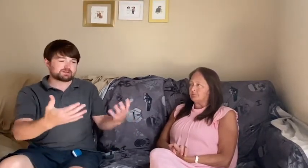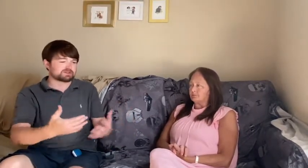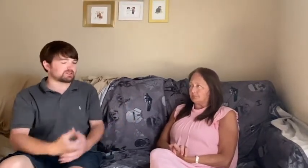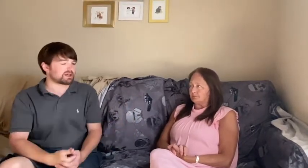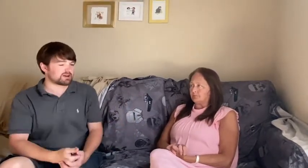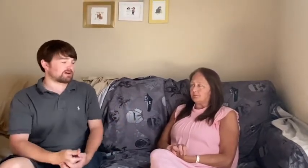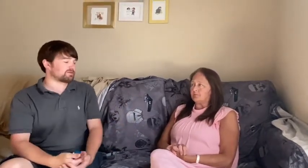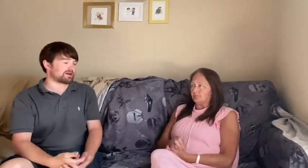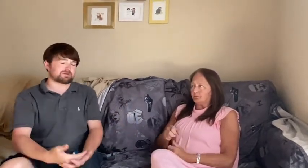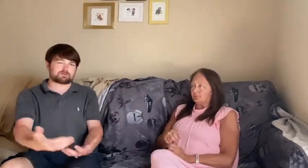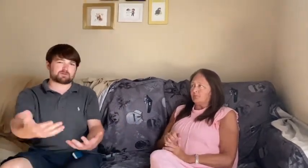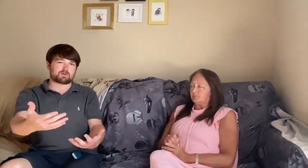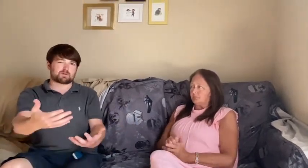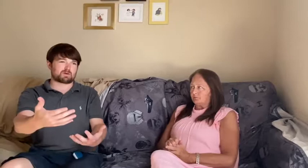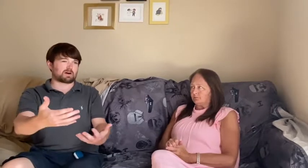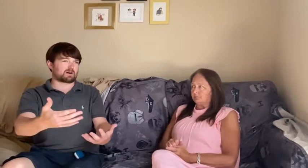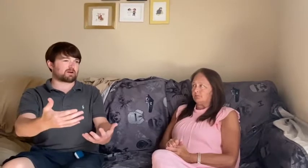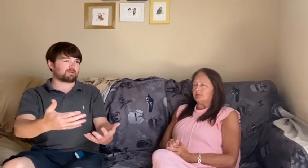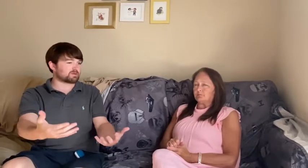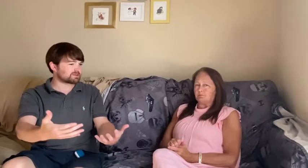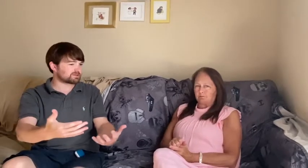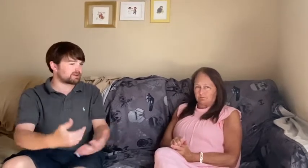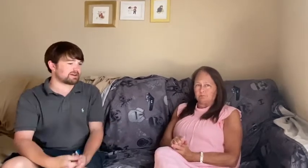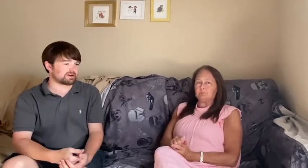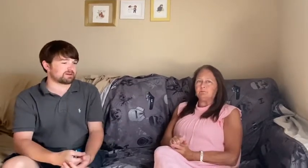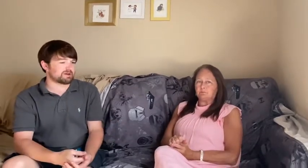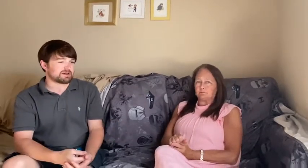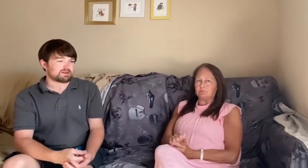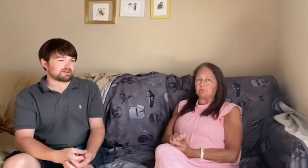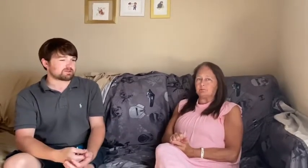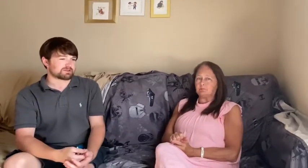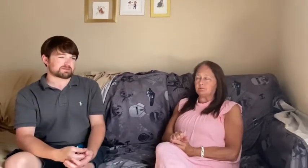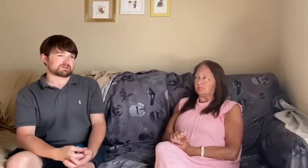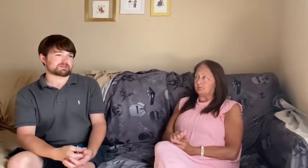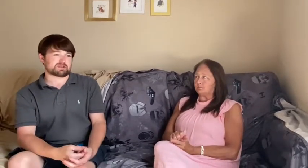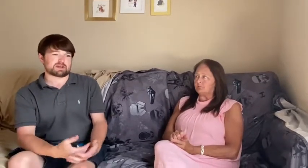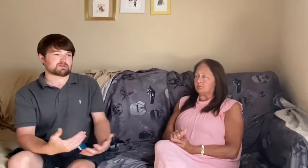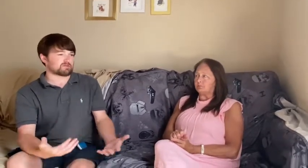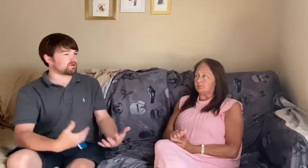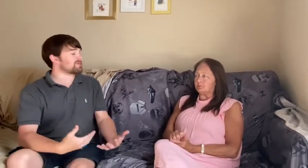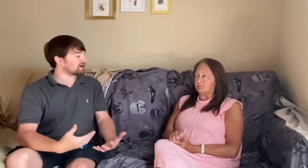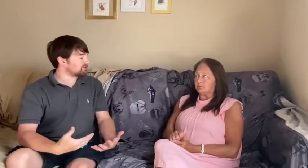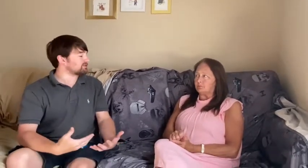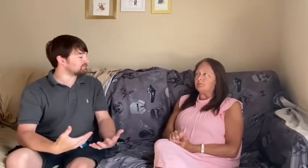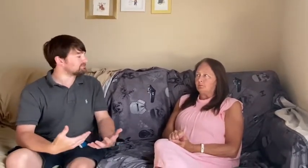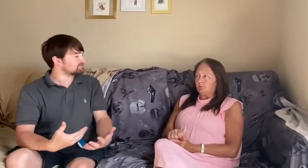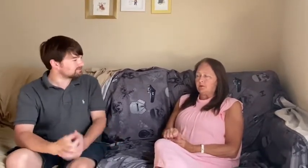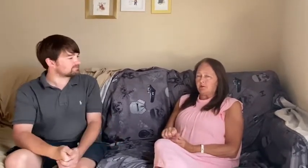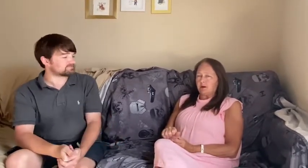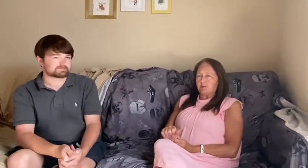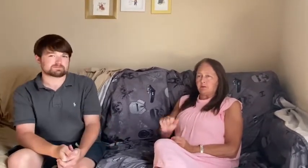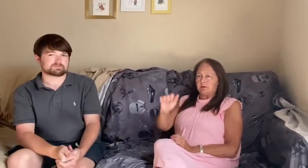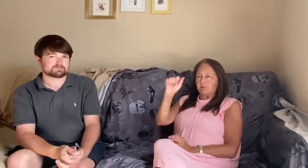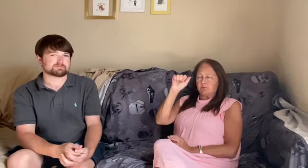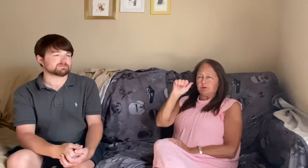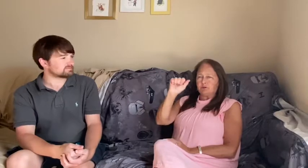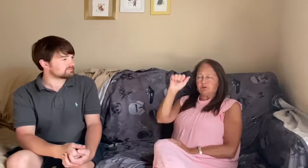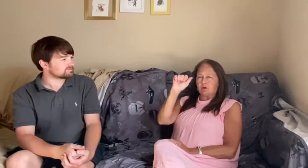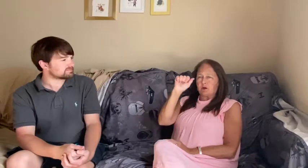the standard alphabet for our viewers, and something just they could refer back to. Okay, we're going to start off